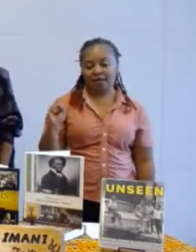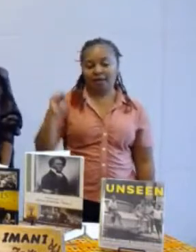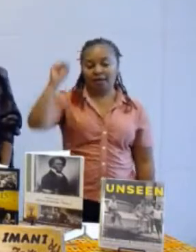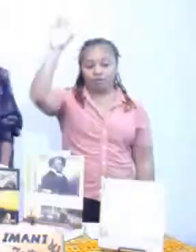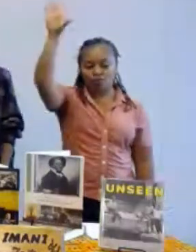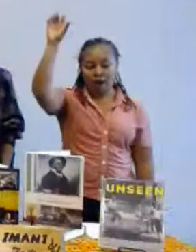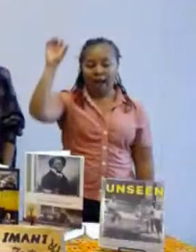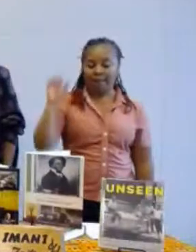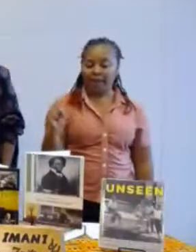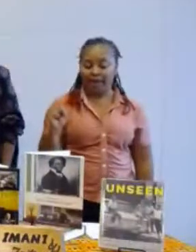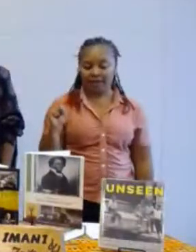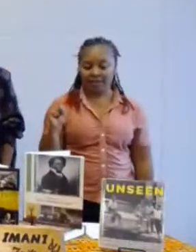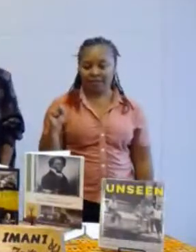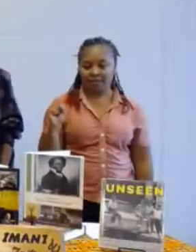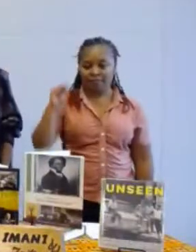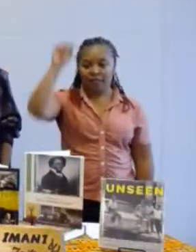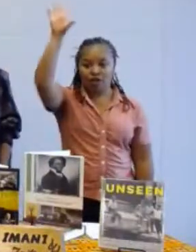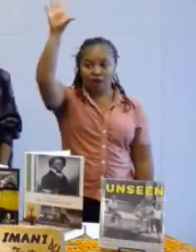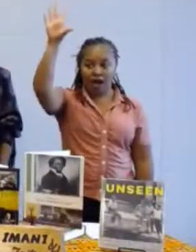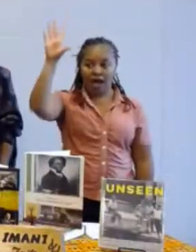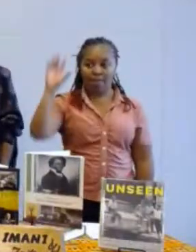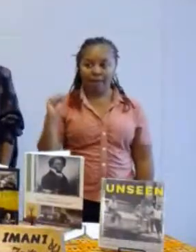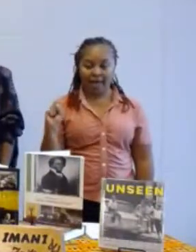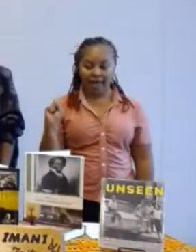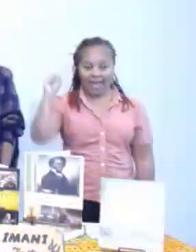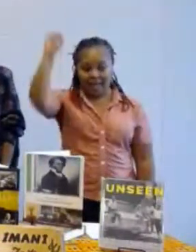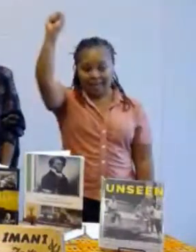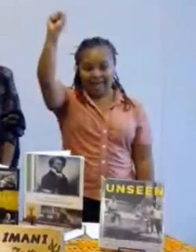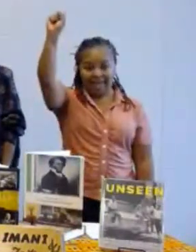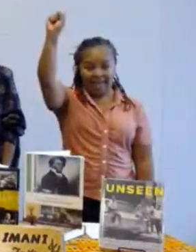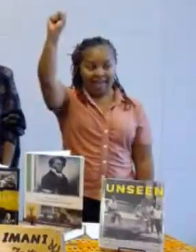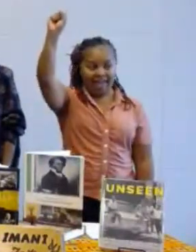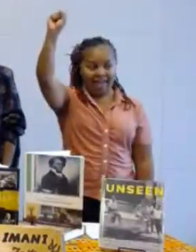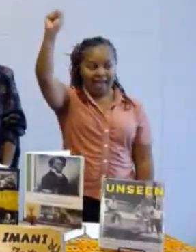Harambe! Harambe! Harambe!